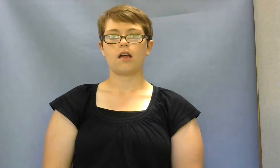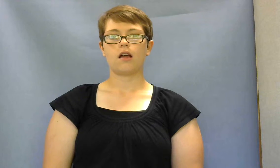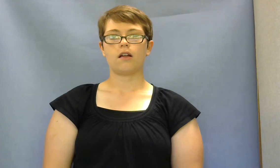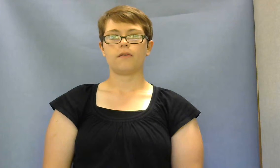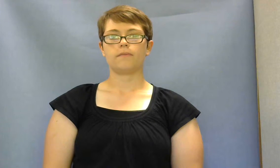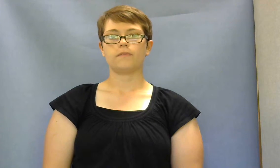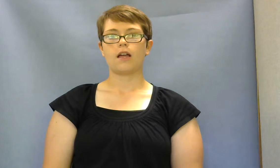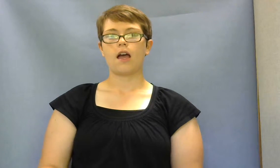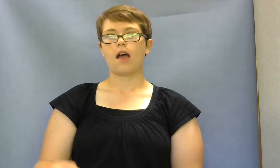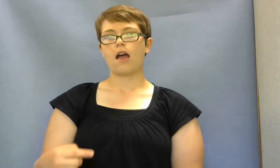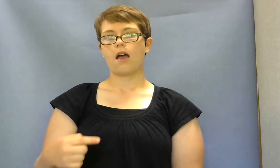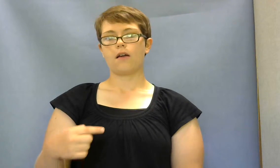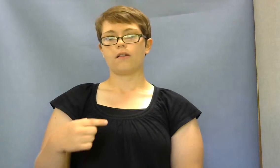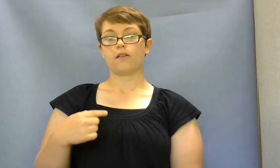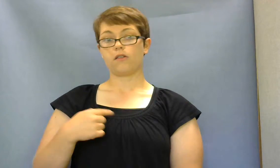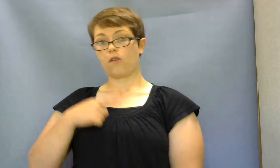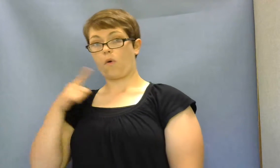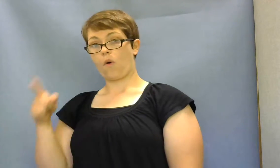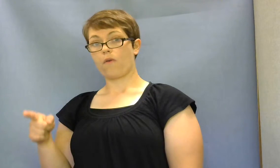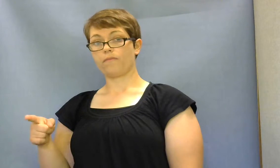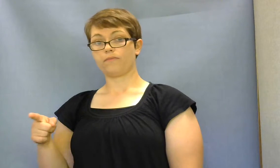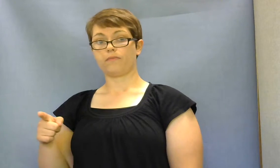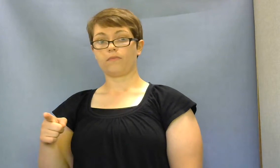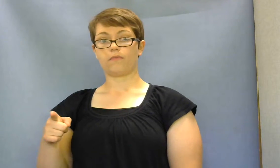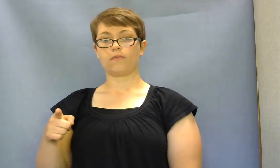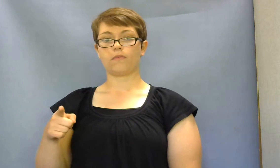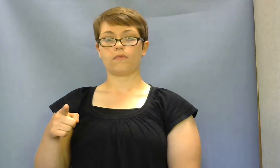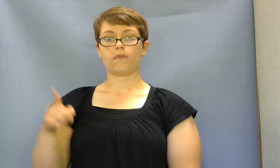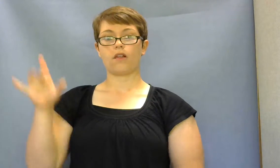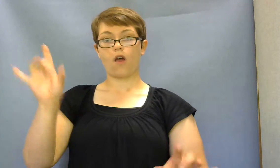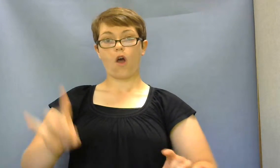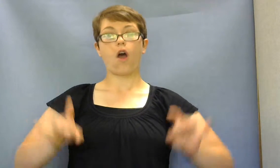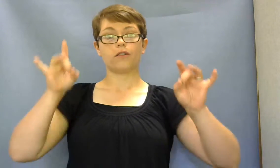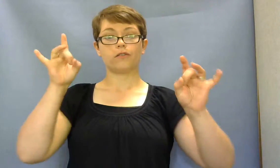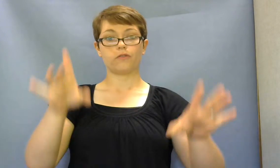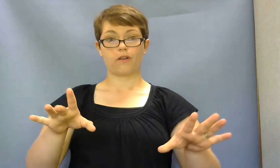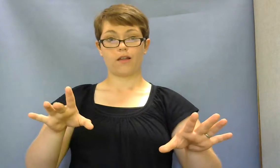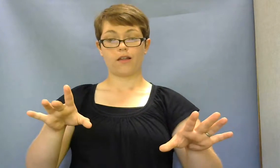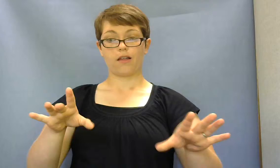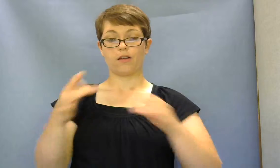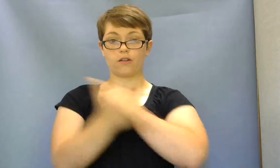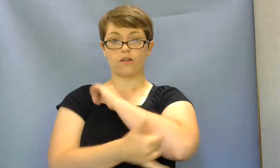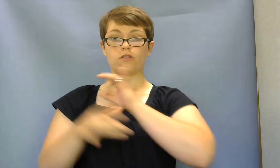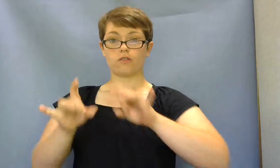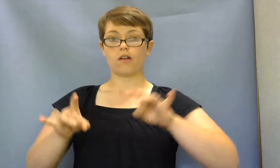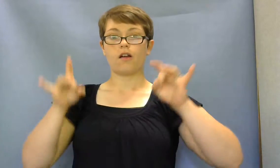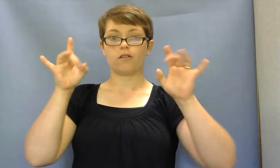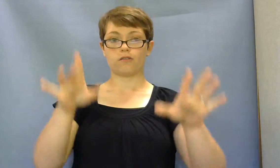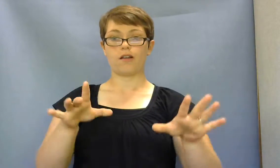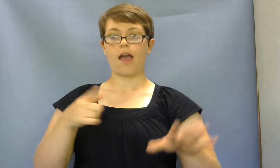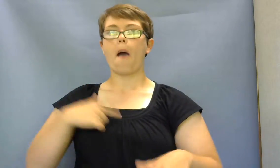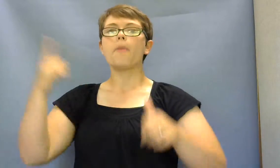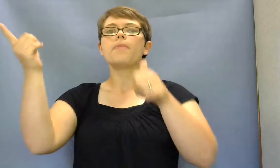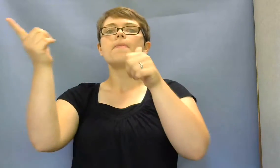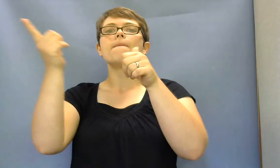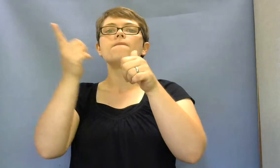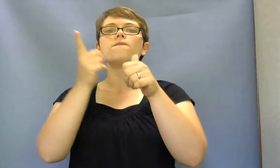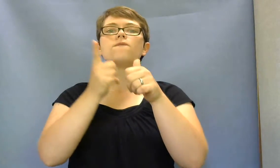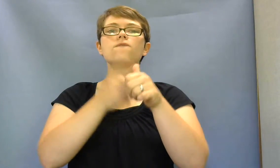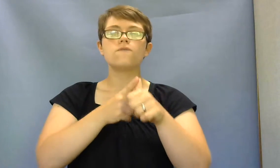system in Australia, and I was awarded Young Citizen of the Year in 1990. The world is a hurting place, and the world needs